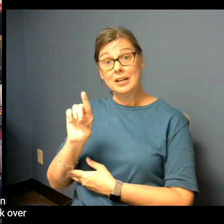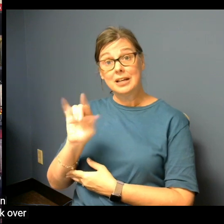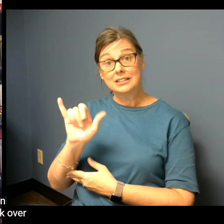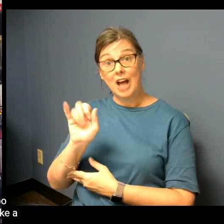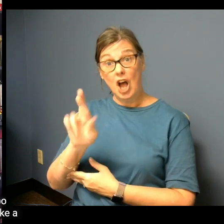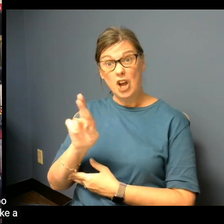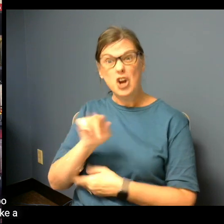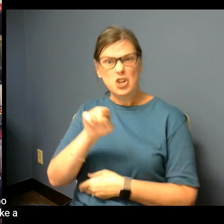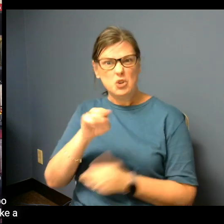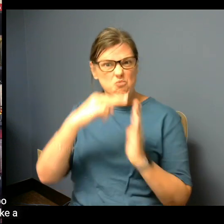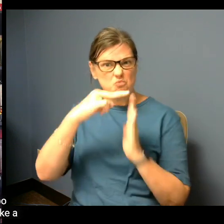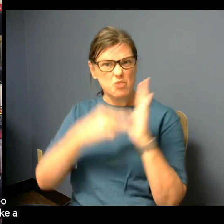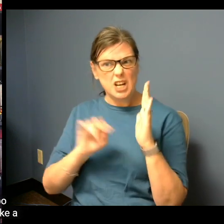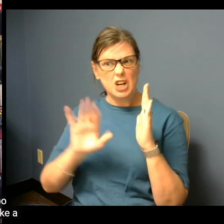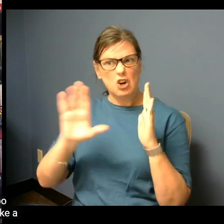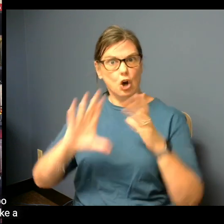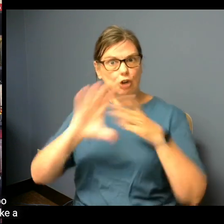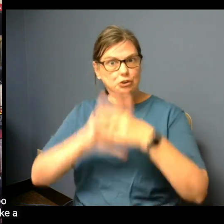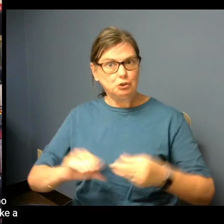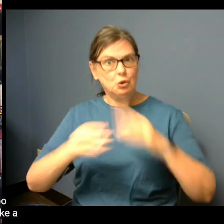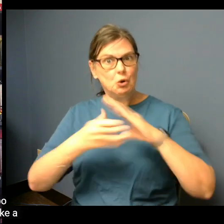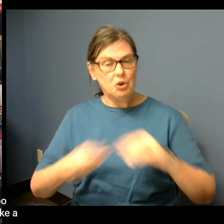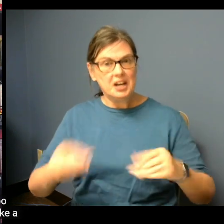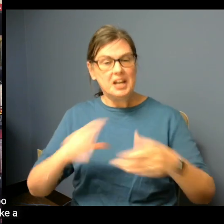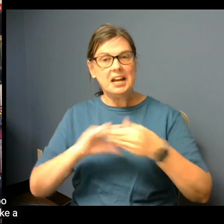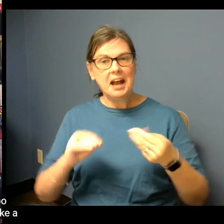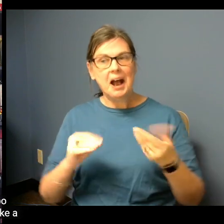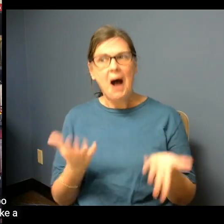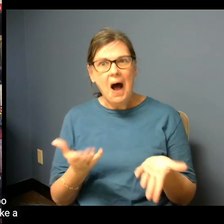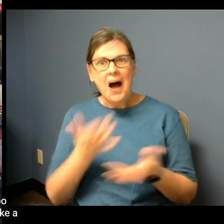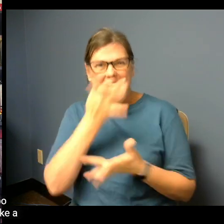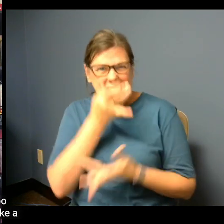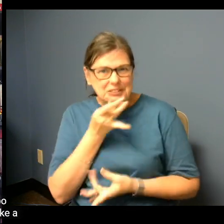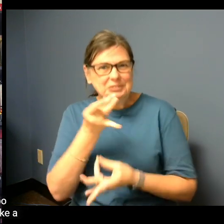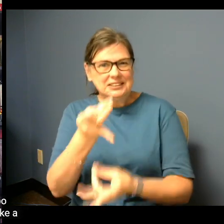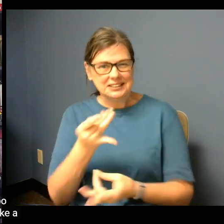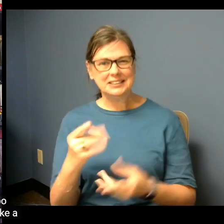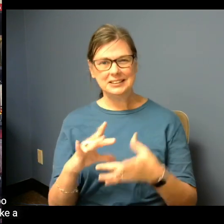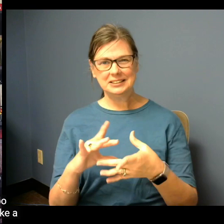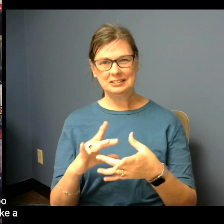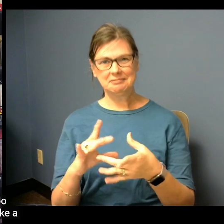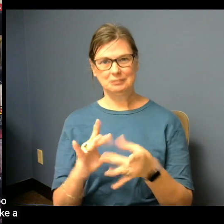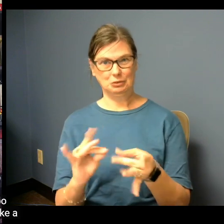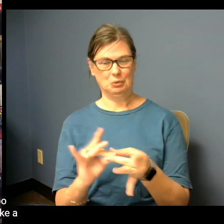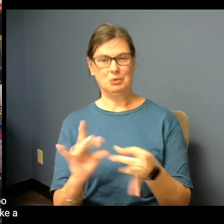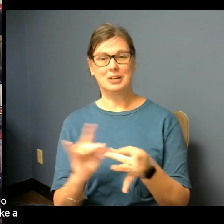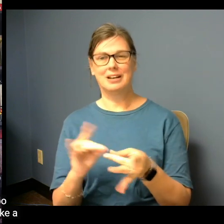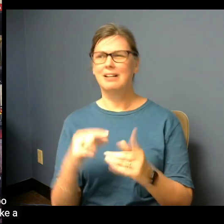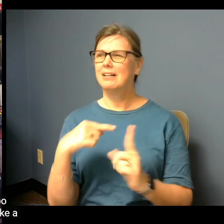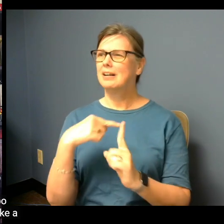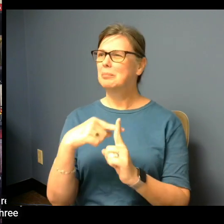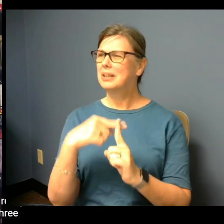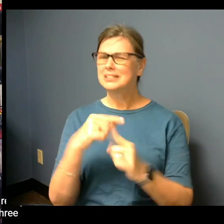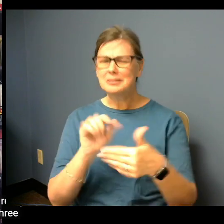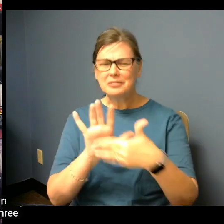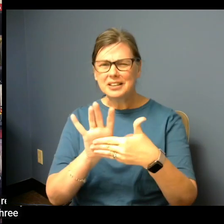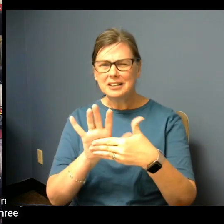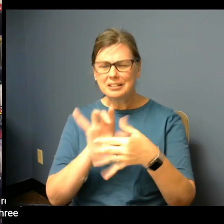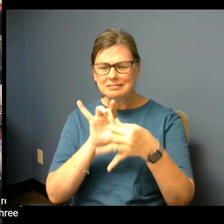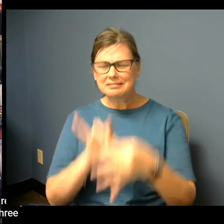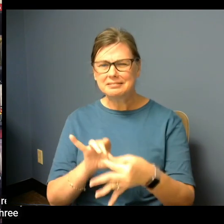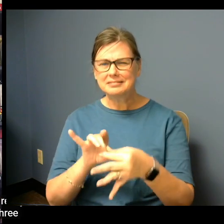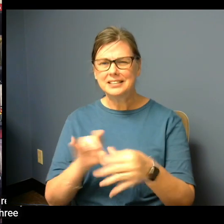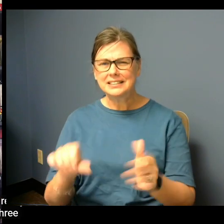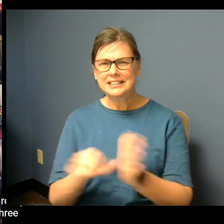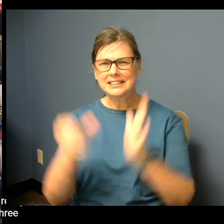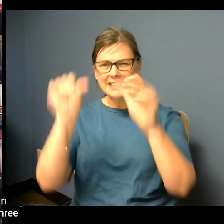you look over there. I gave you a little video about the statue, and then I gave you like a